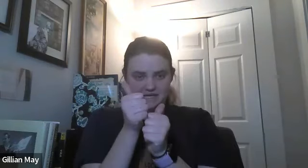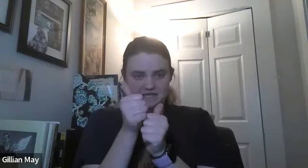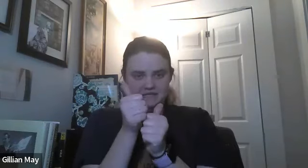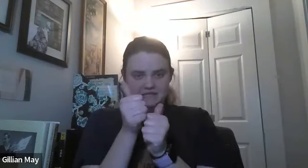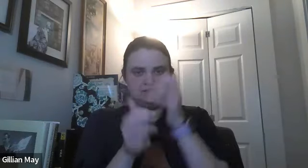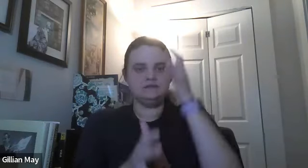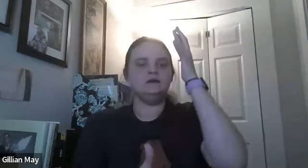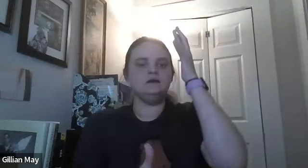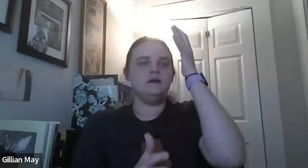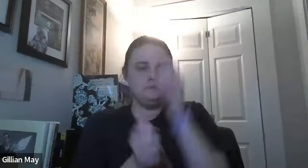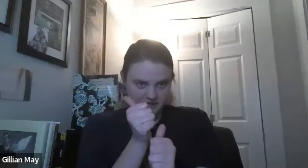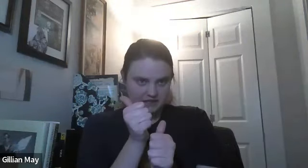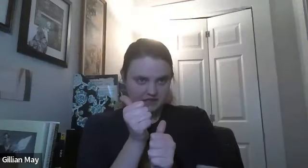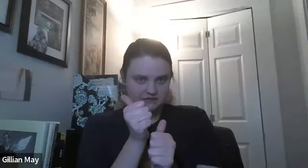mean, mean,